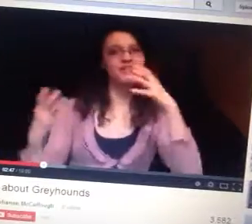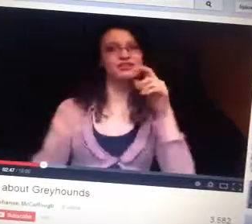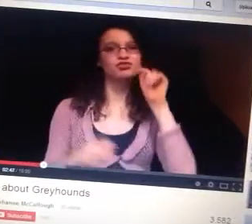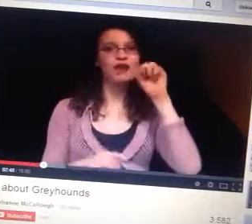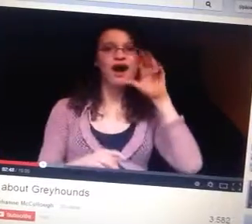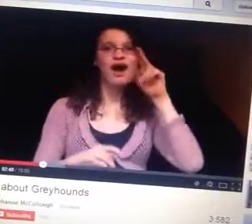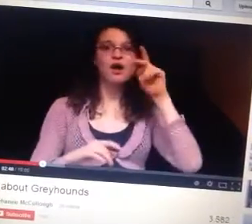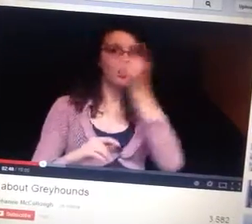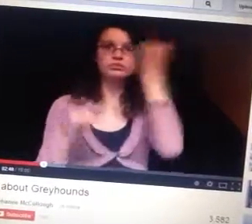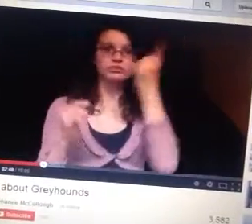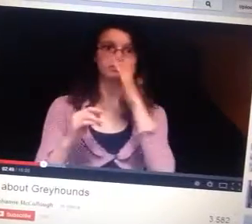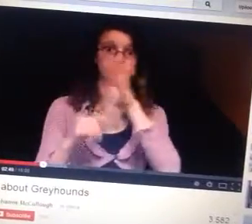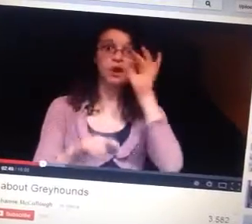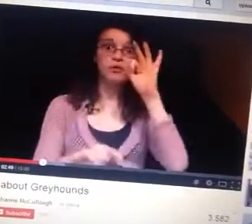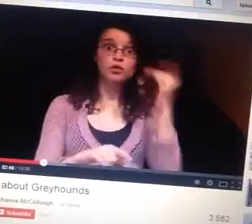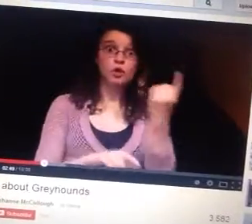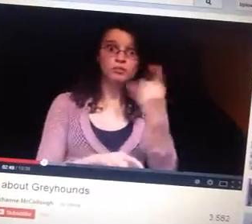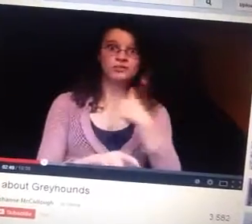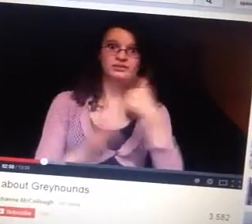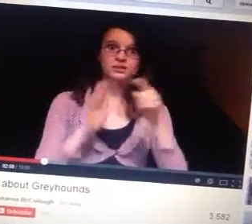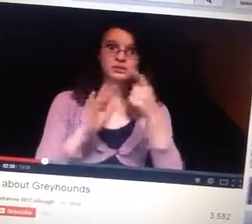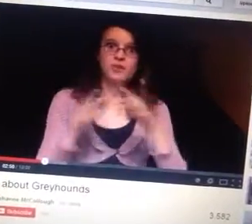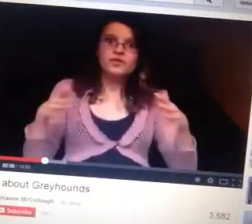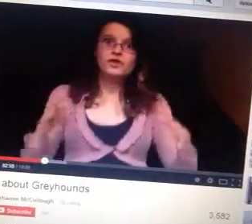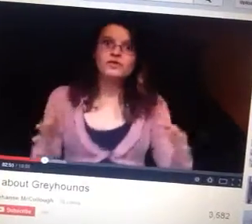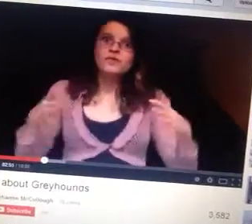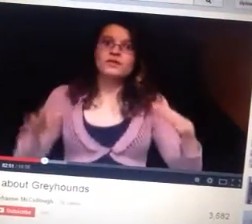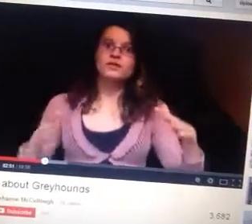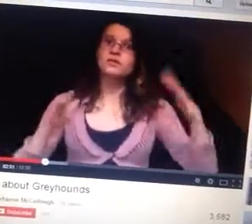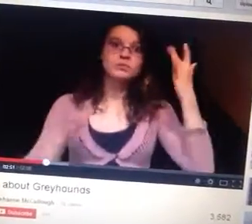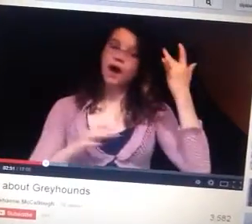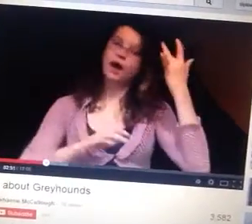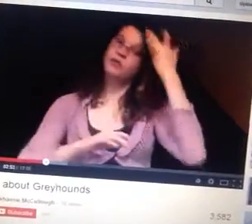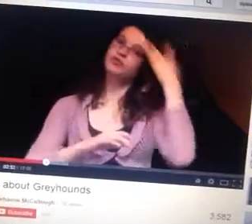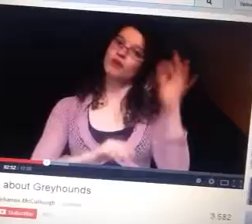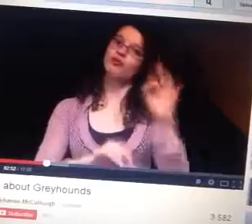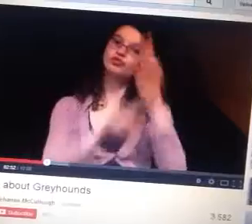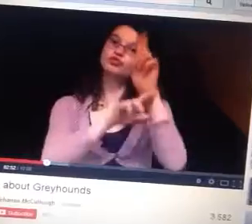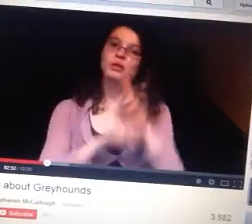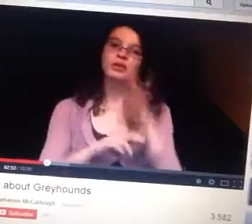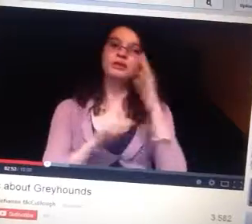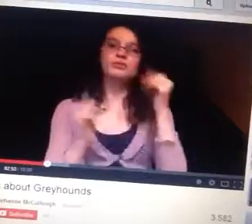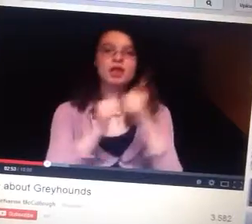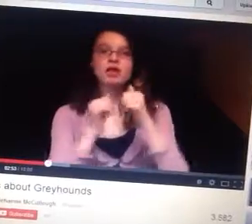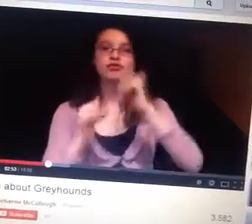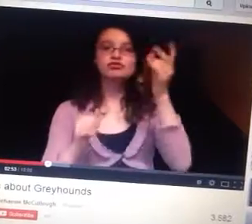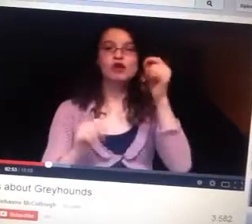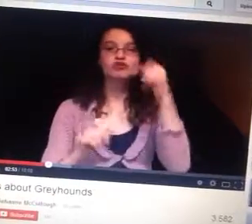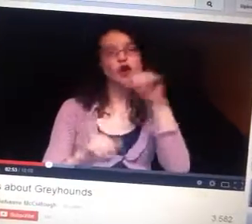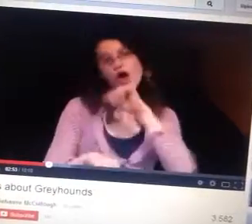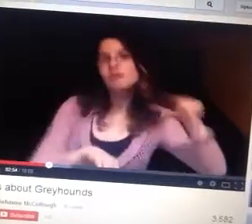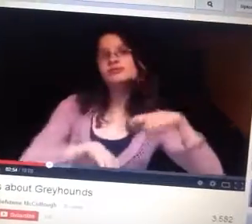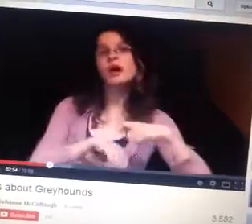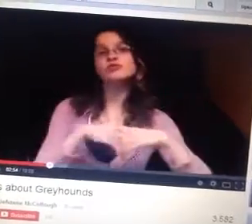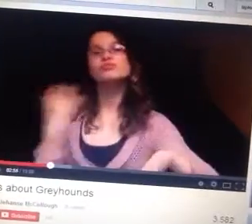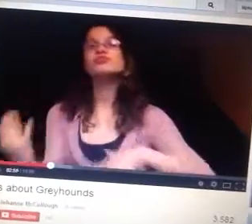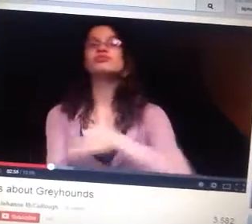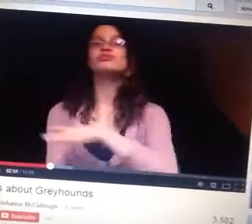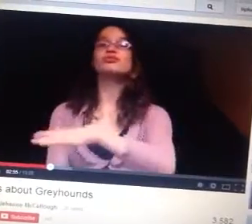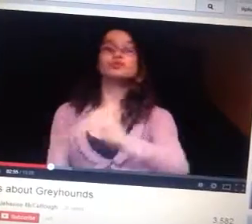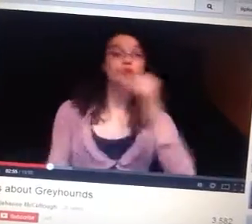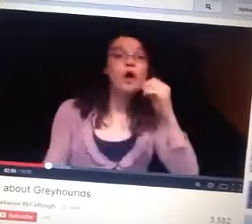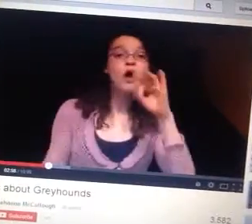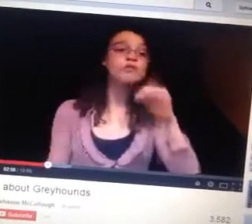they either got along with other animals that they were around. Sometimes they might get a little nervous and a